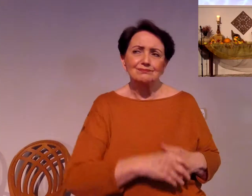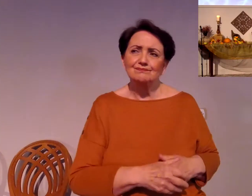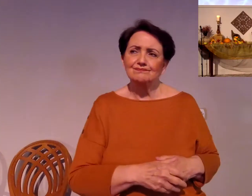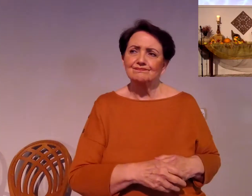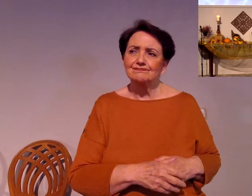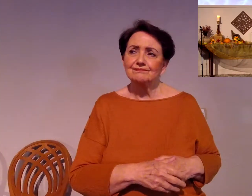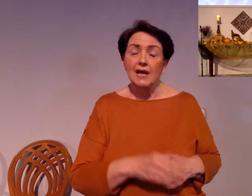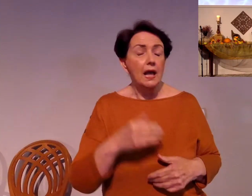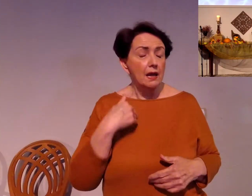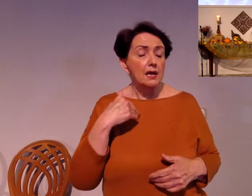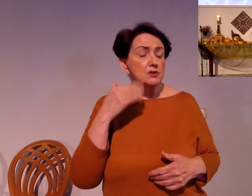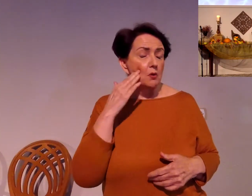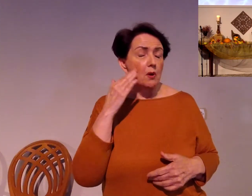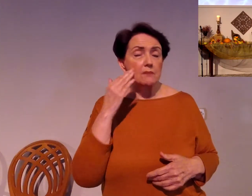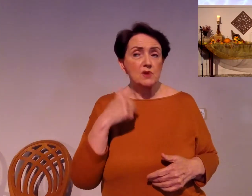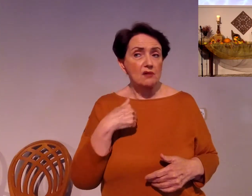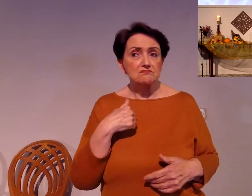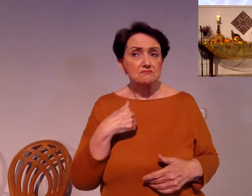I know I'm not.